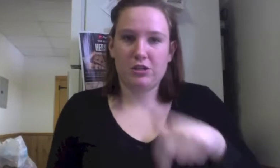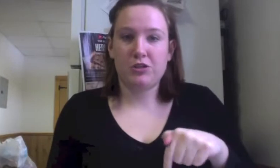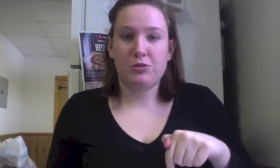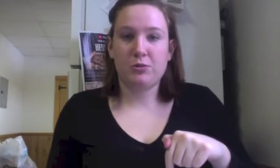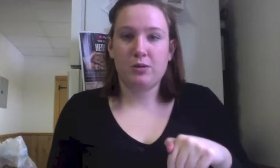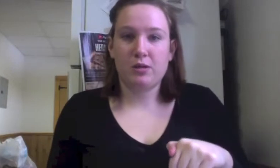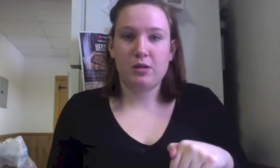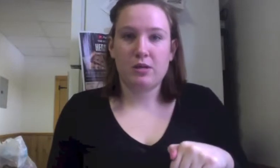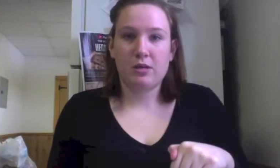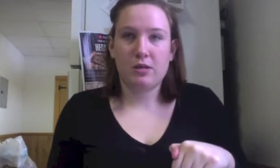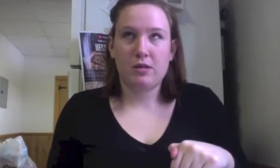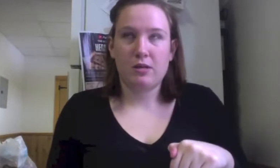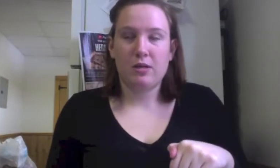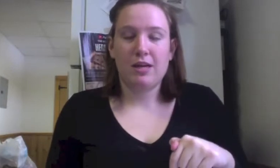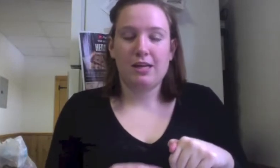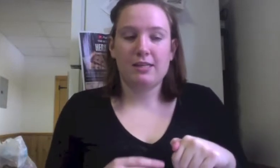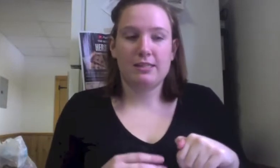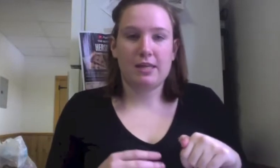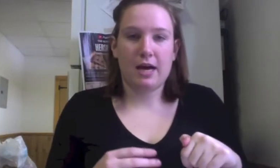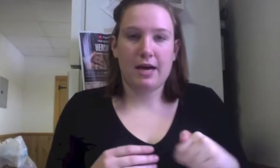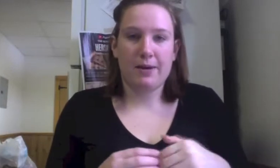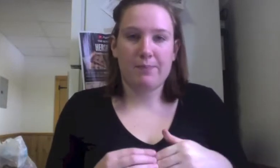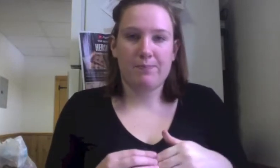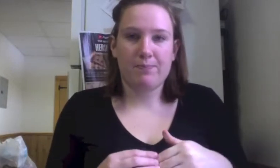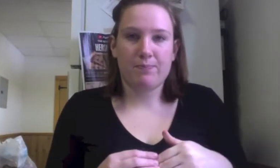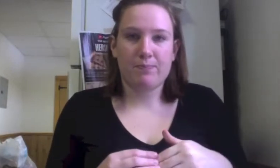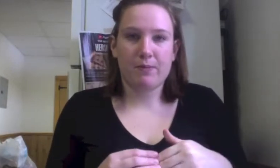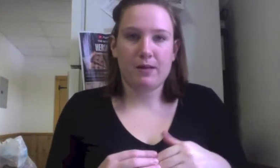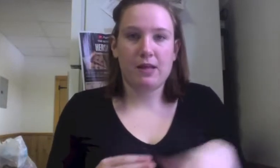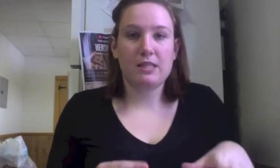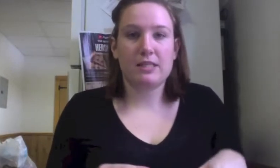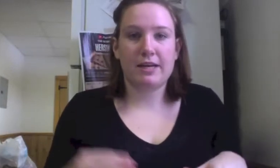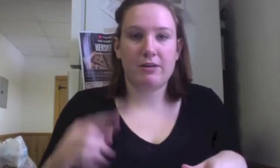1/2, is less than